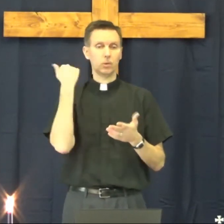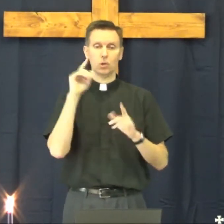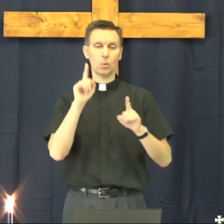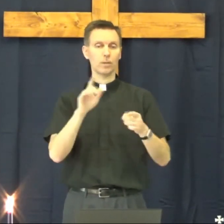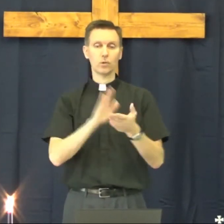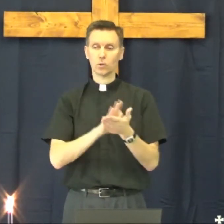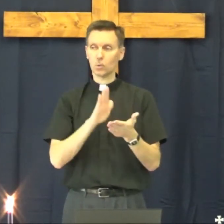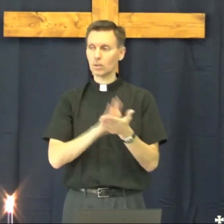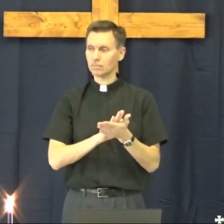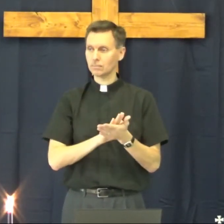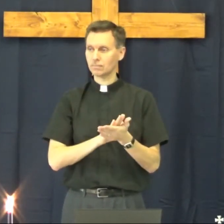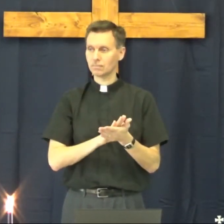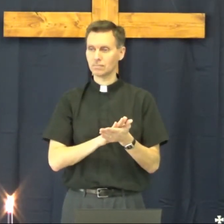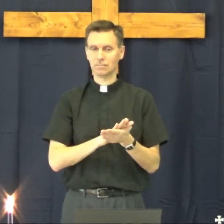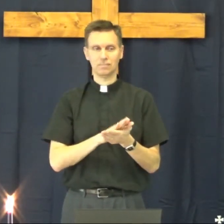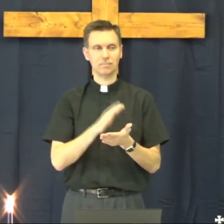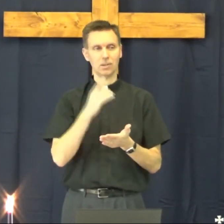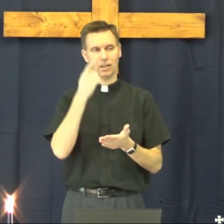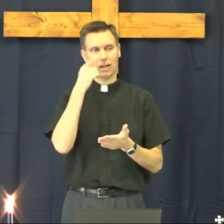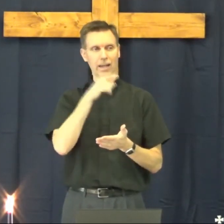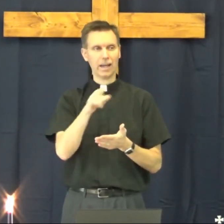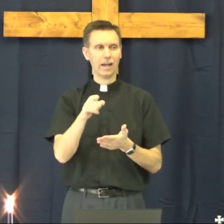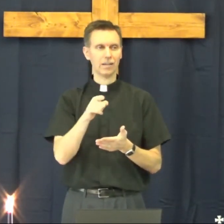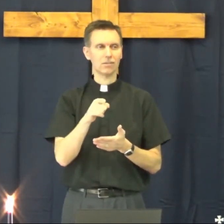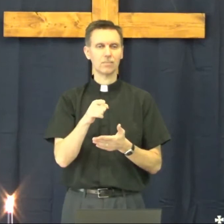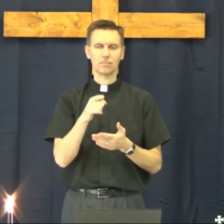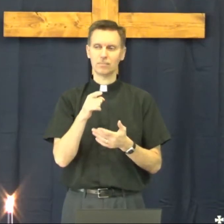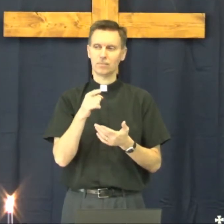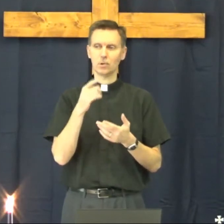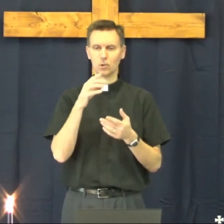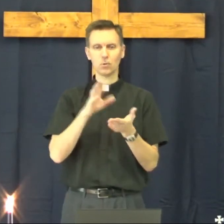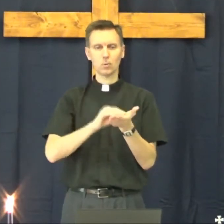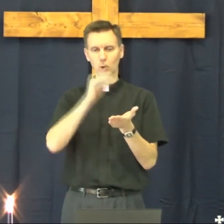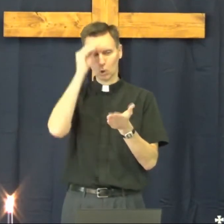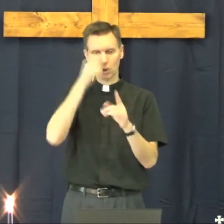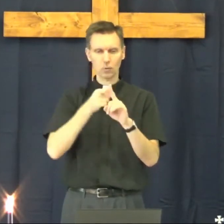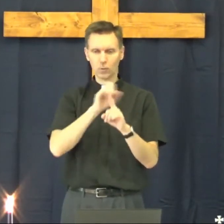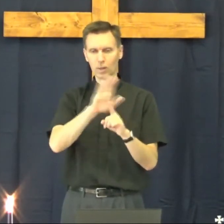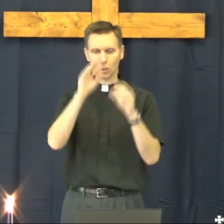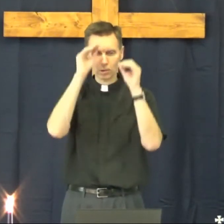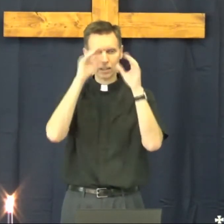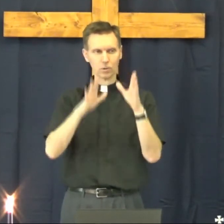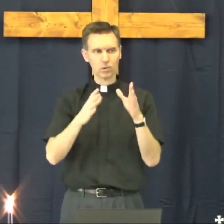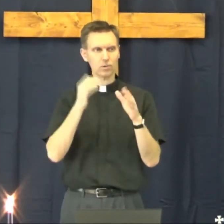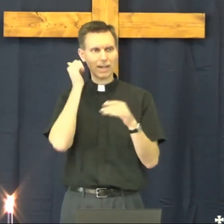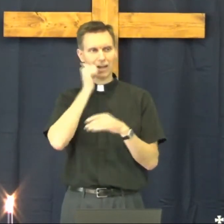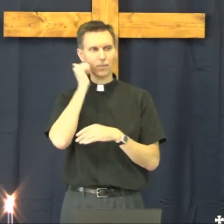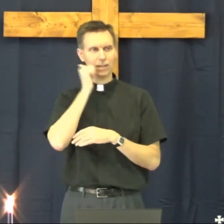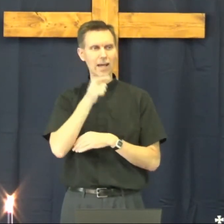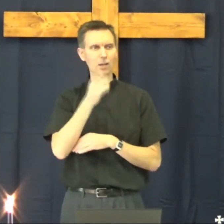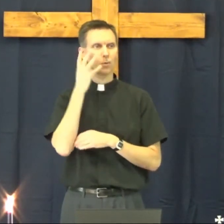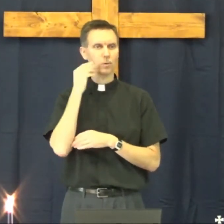You went to school and you learned from your teachers every day. You